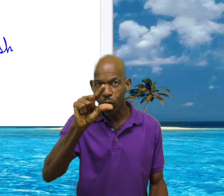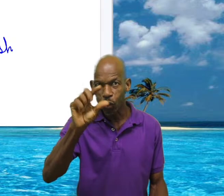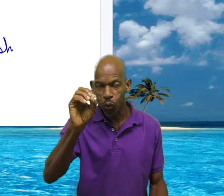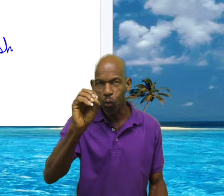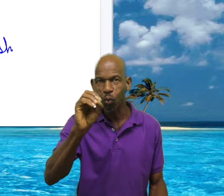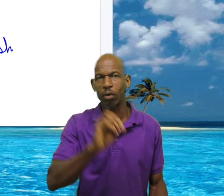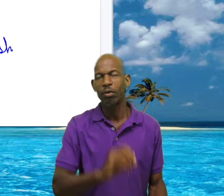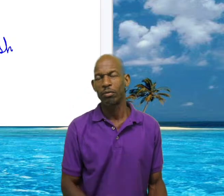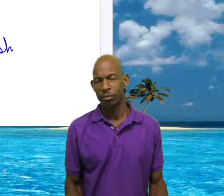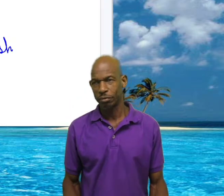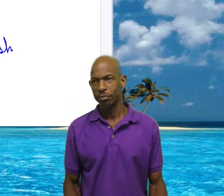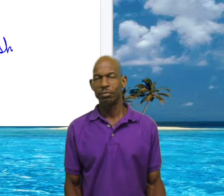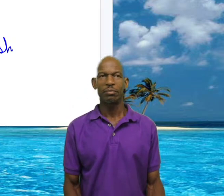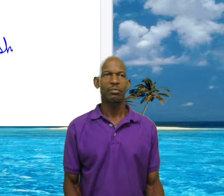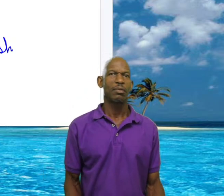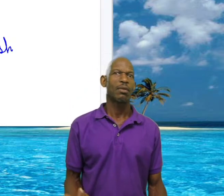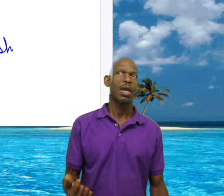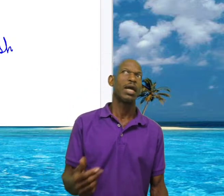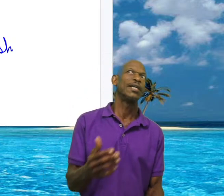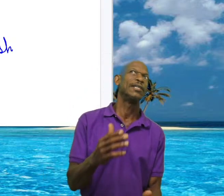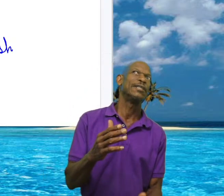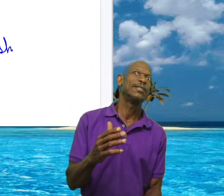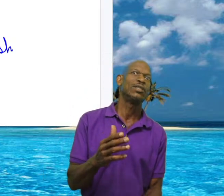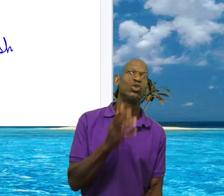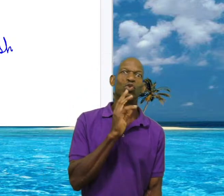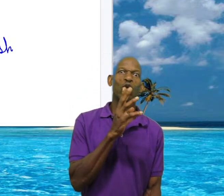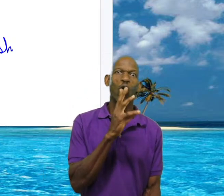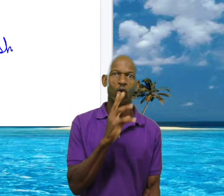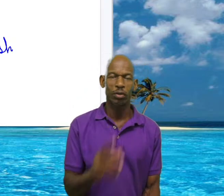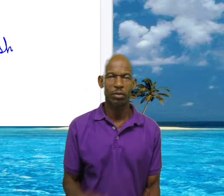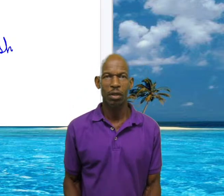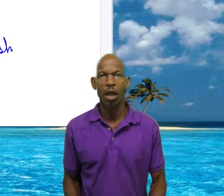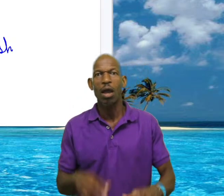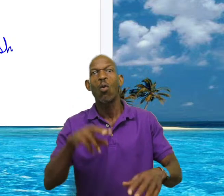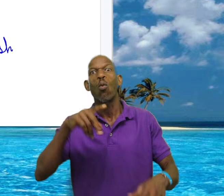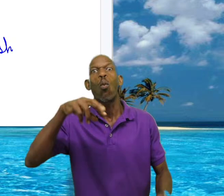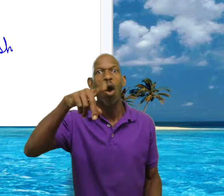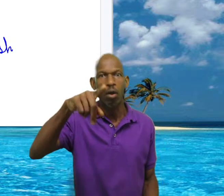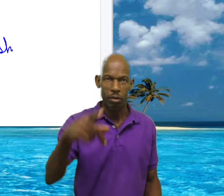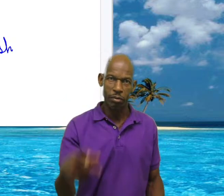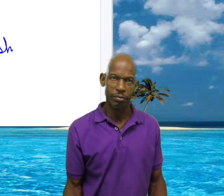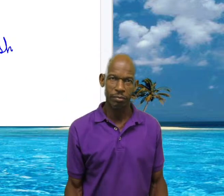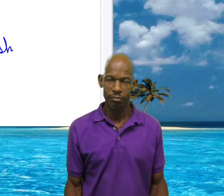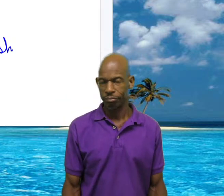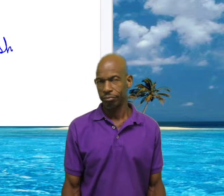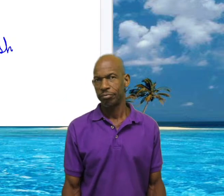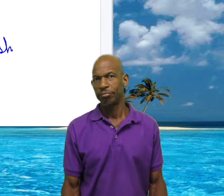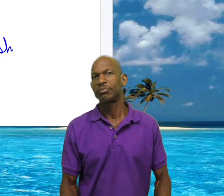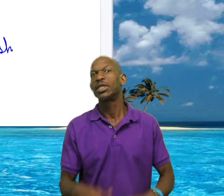Right, we have action verbs in sign language, and English we also have action